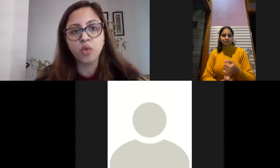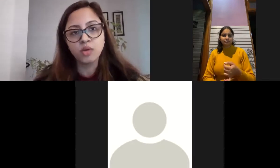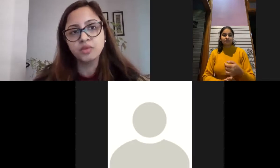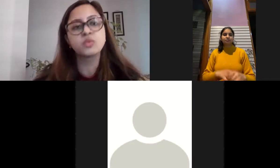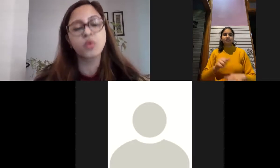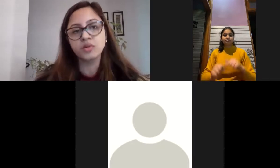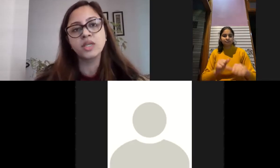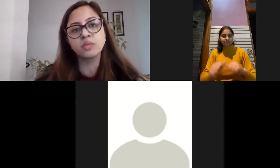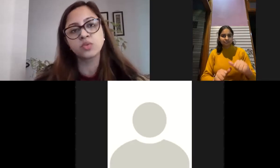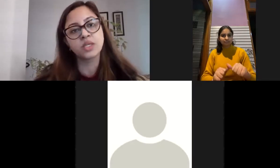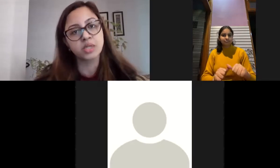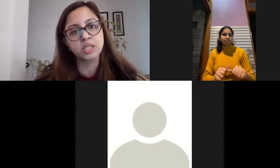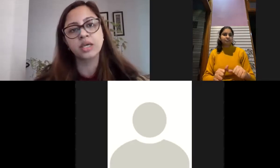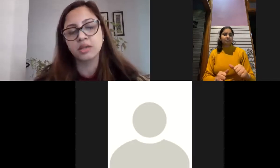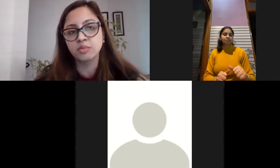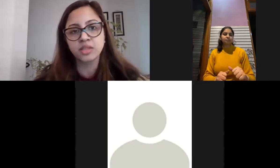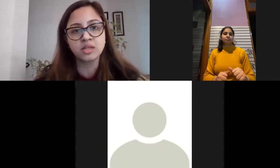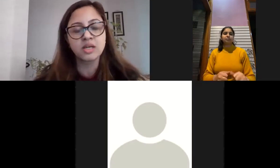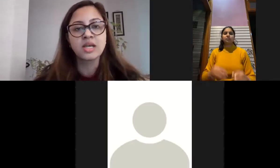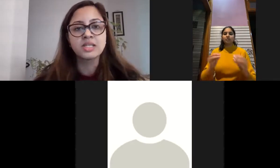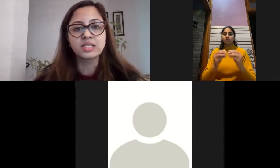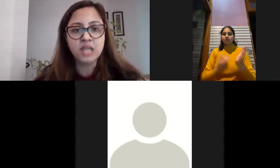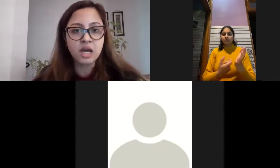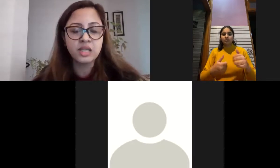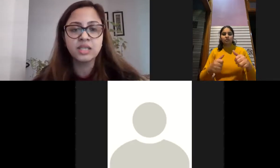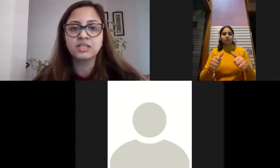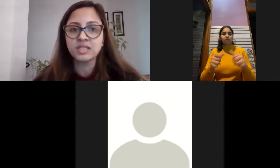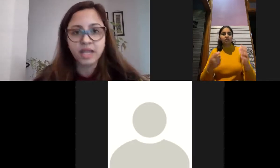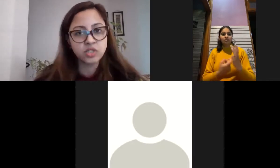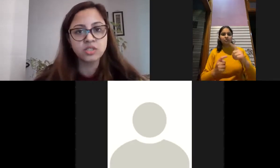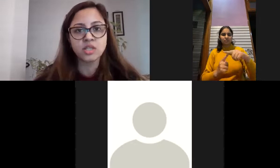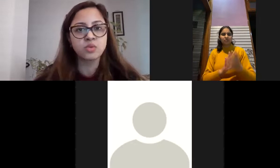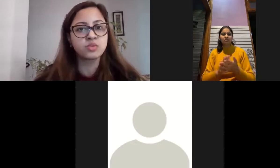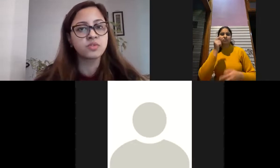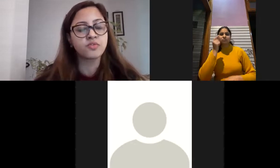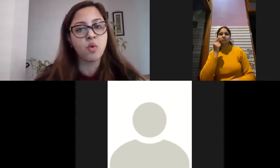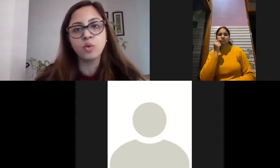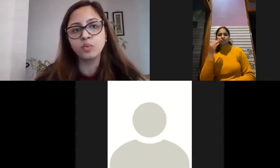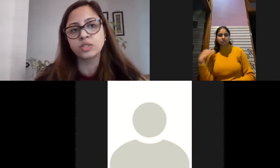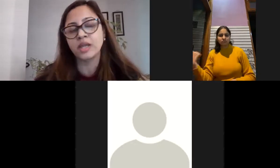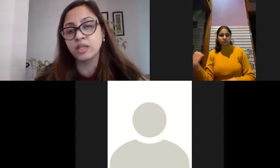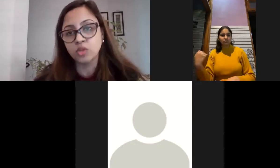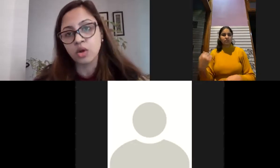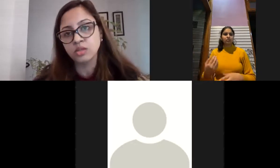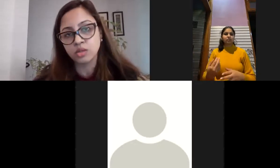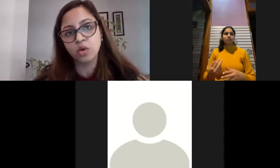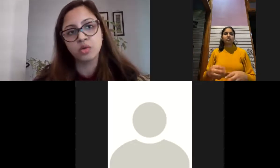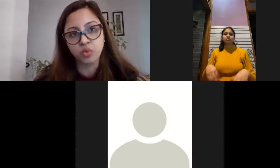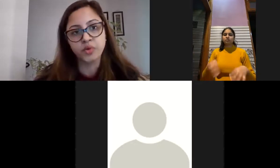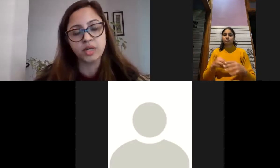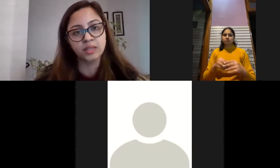to the quarreling between Bertha and her brother, snarling, snatching sounds of almost like